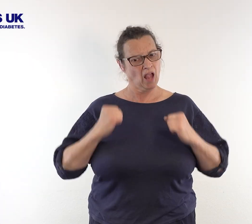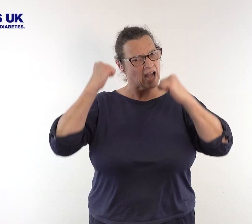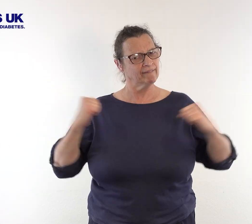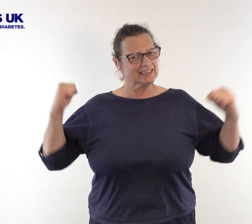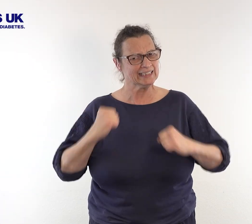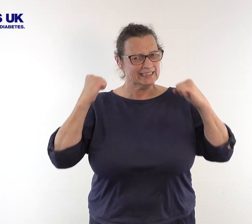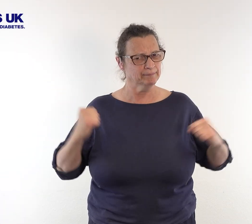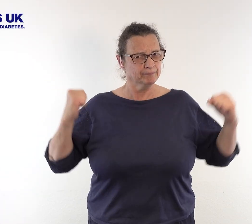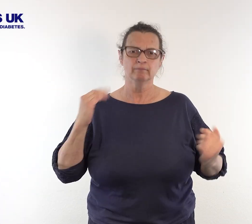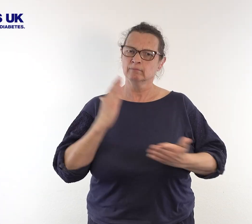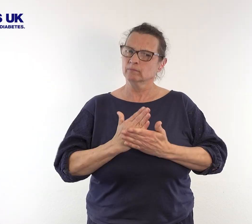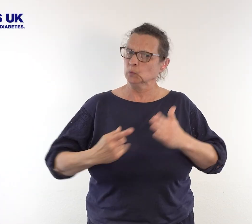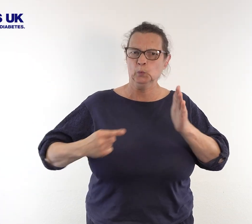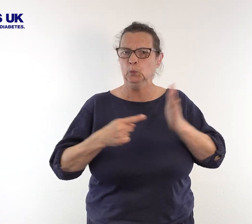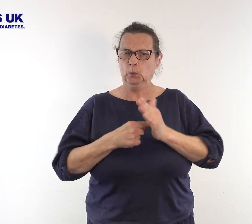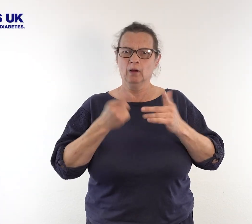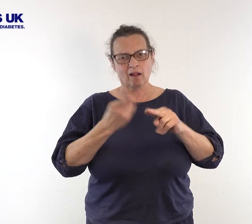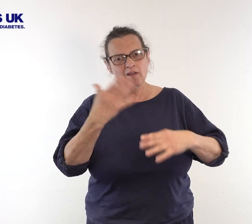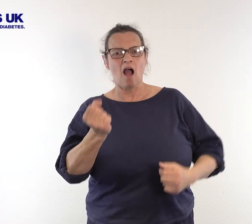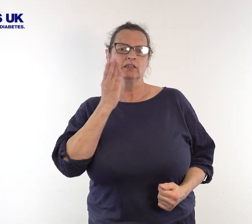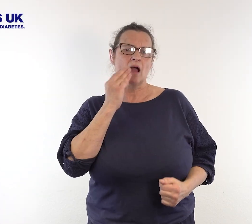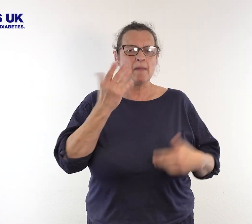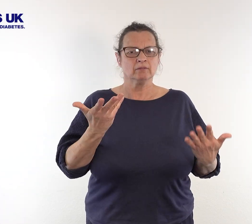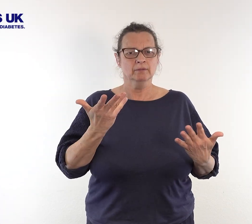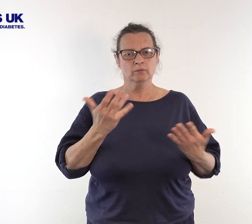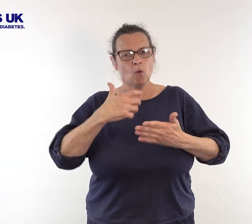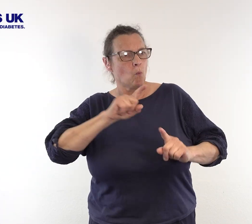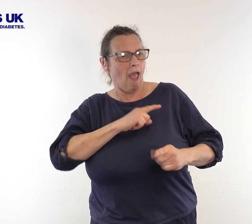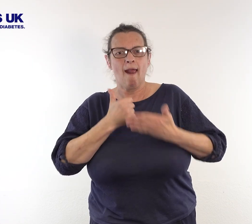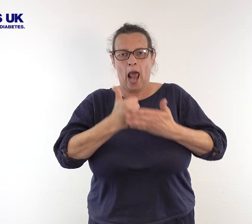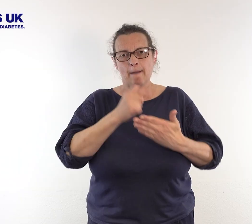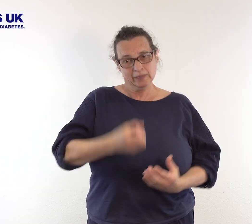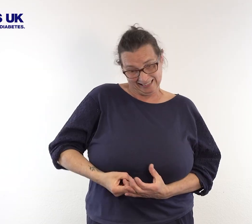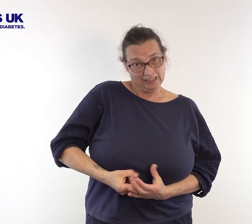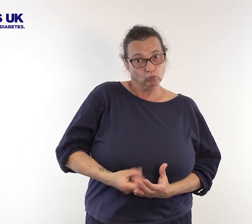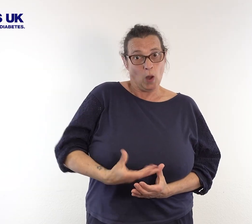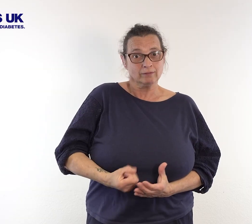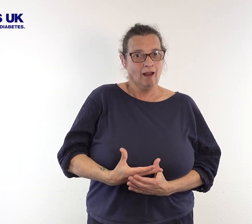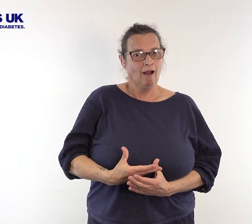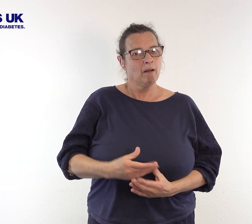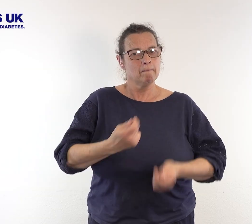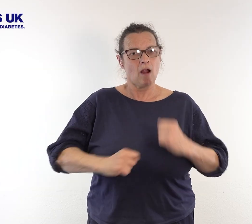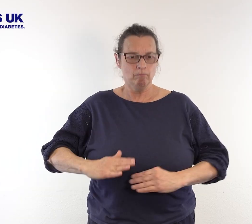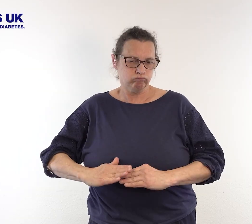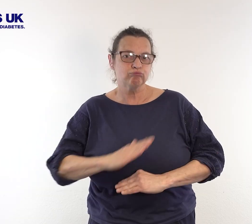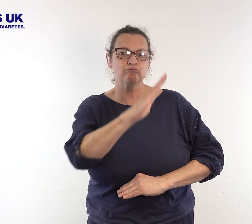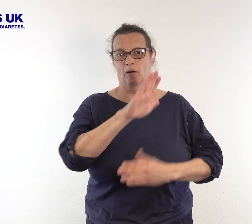Keep active. It's good for everyone to keep physically active, but especially if you have diabetes. Being active can help your